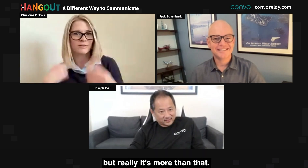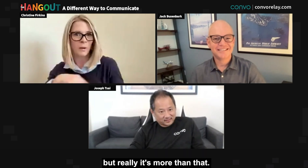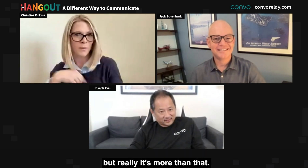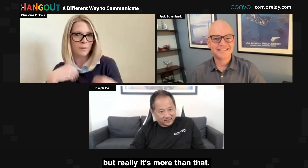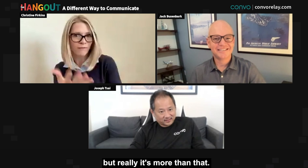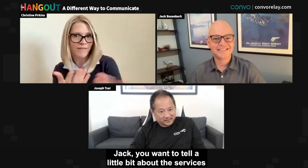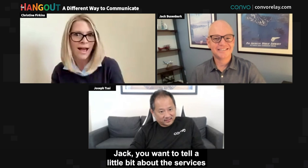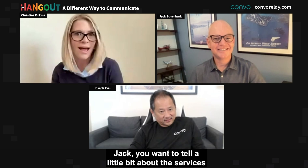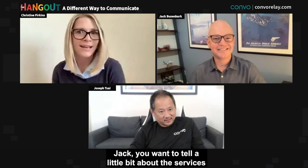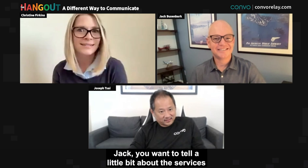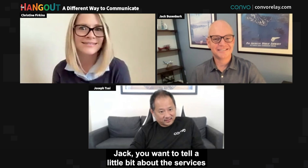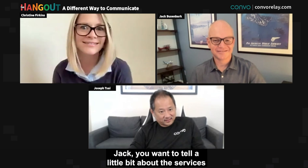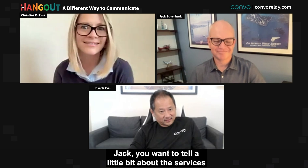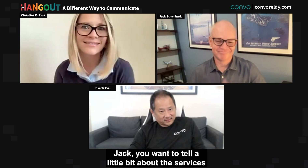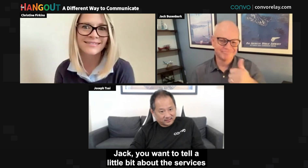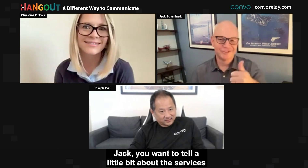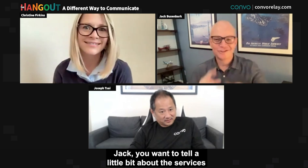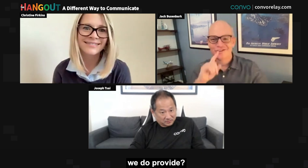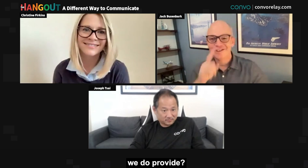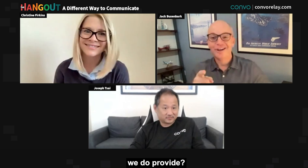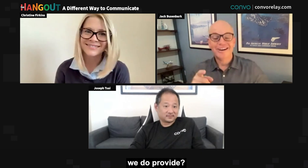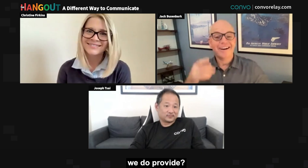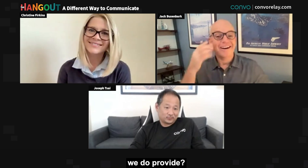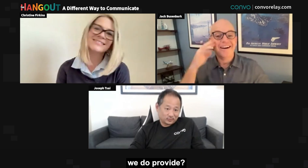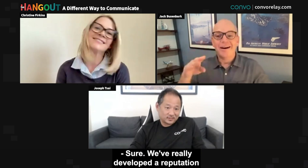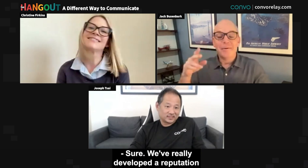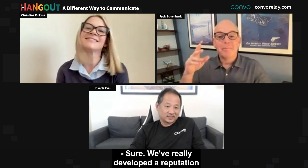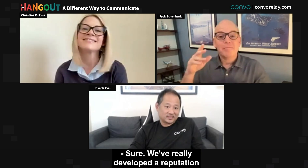than that. Jack, you want to tell a little bit about the services we do provide? Sure.